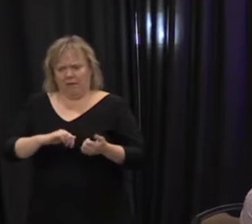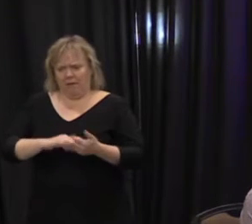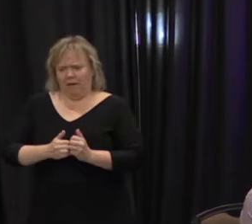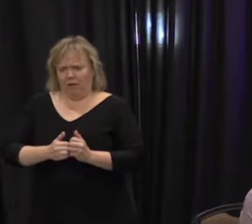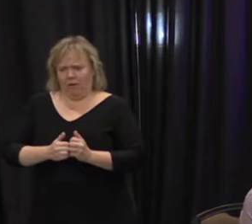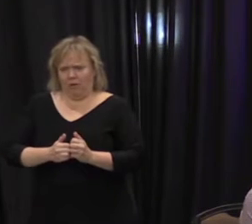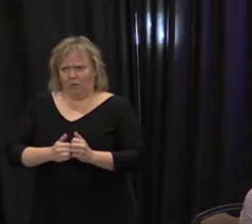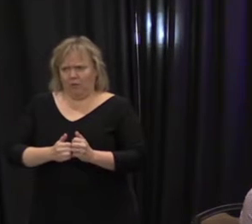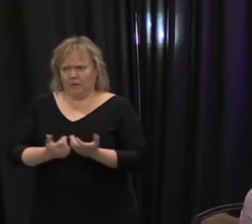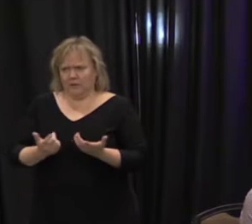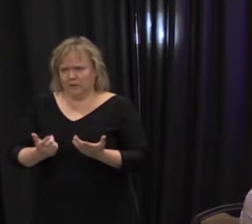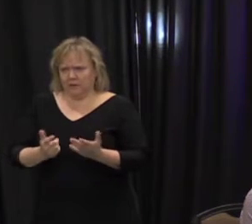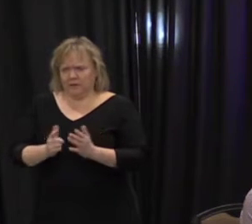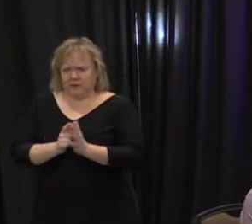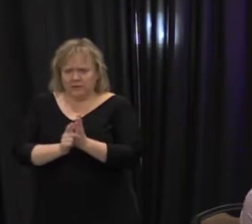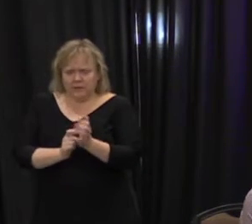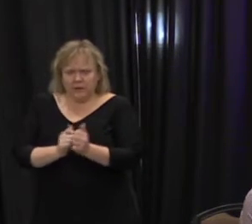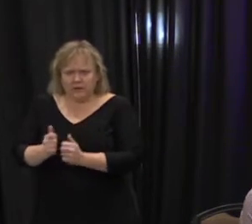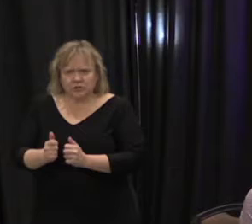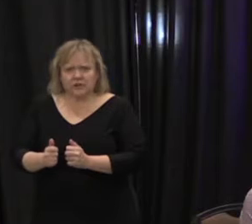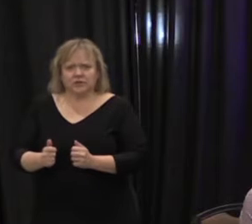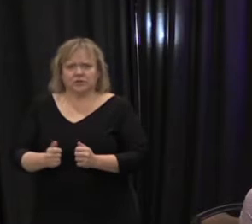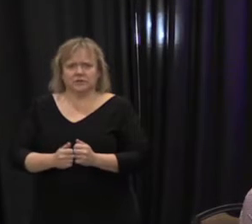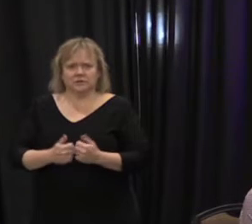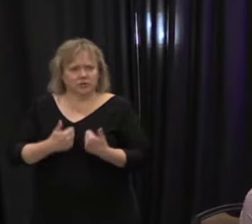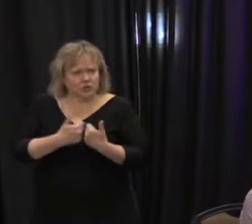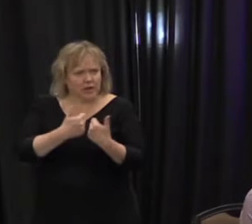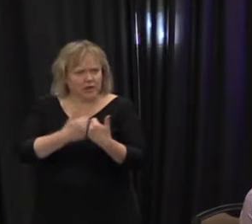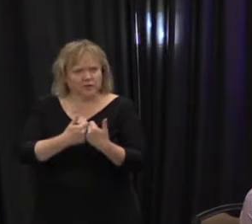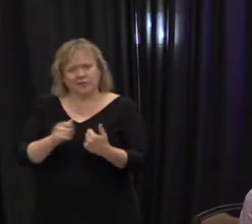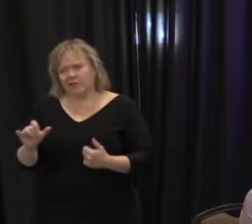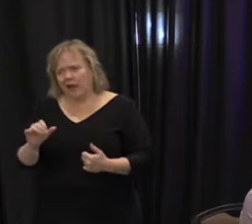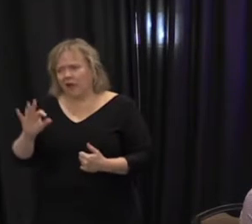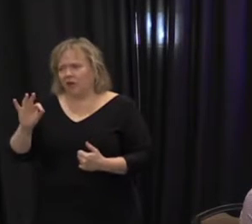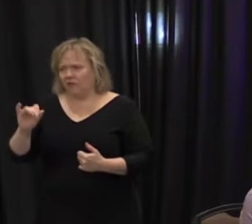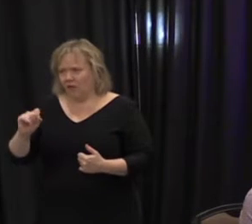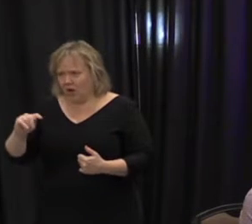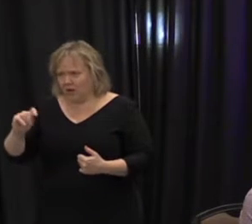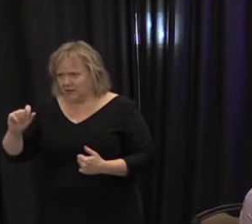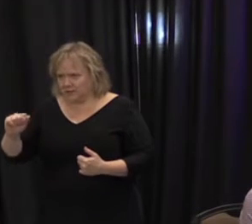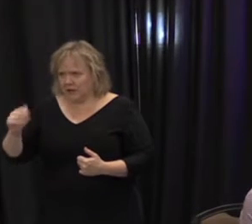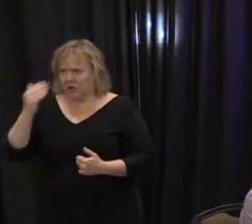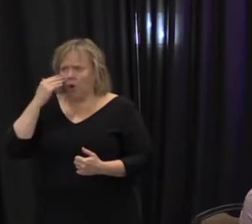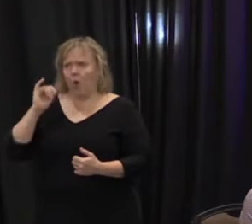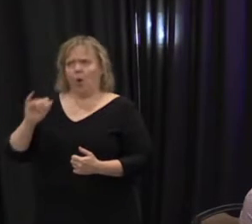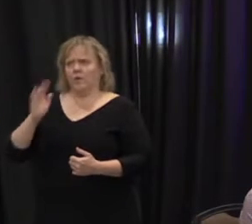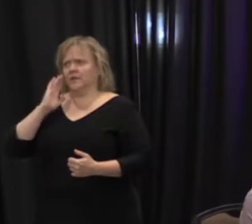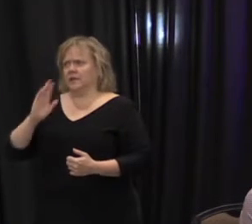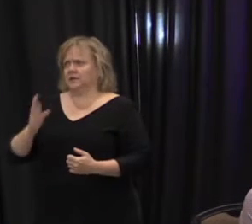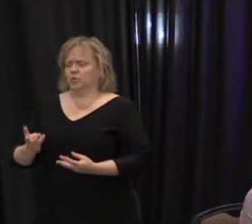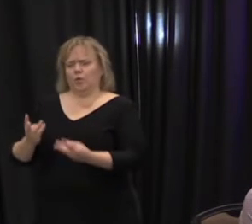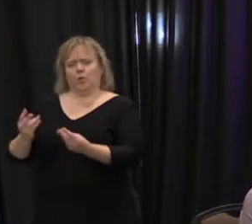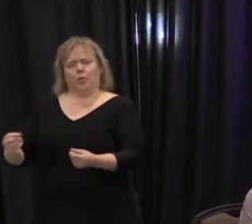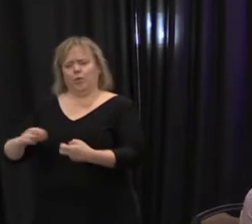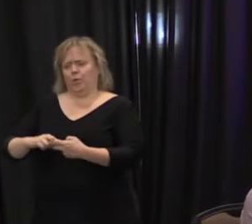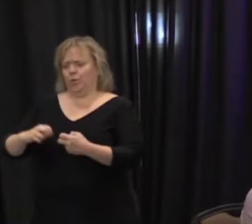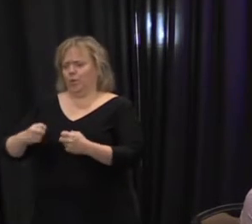legislation, like a bill like FOSTA that says, oh yeah, no, this is going to end human trafficking forever,